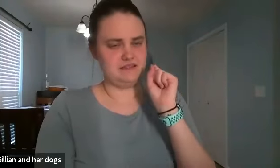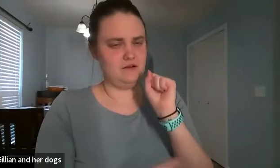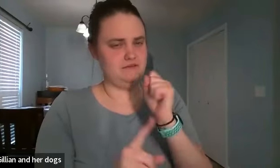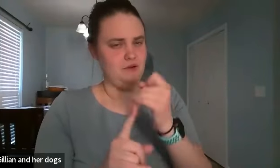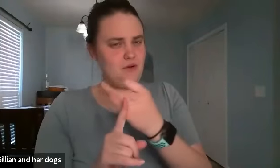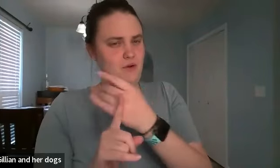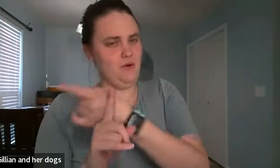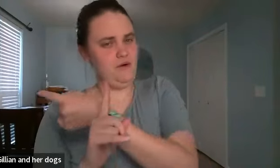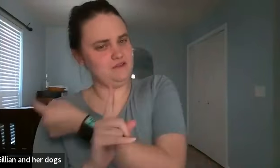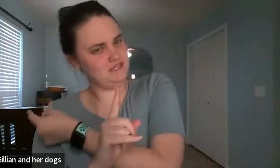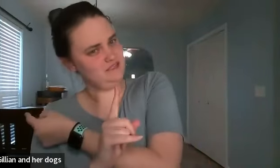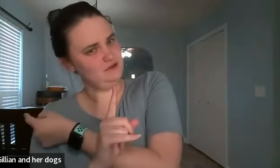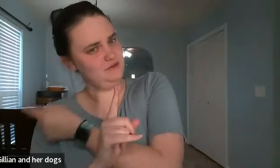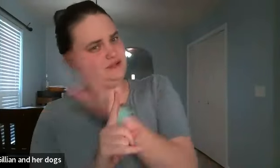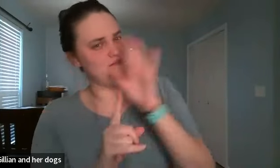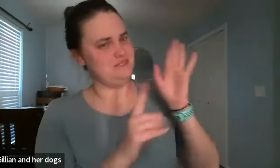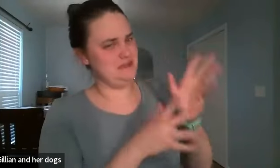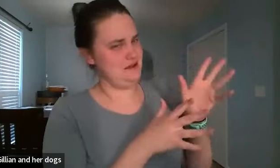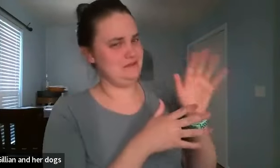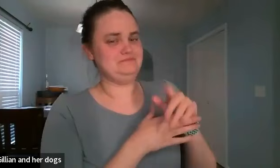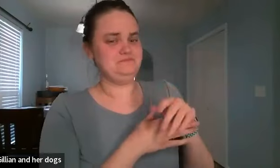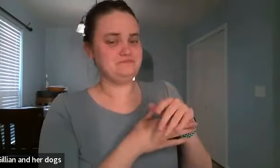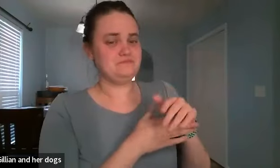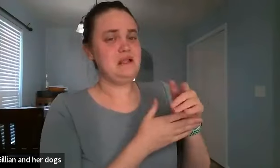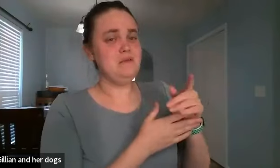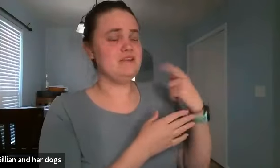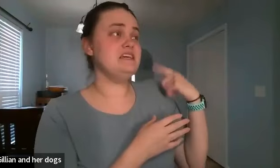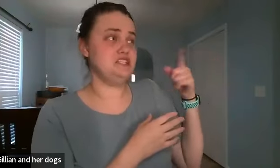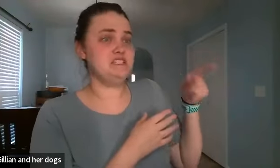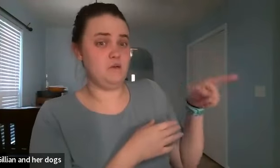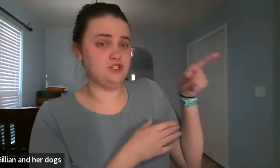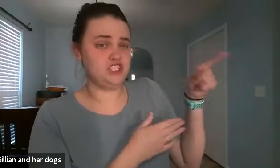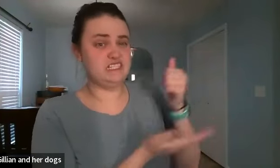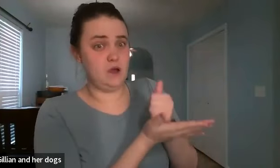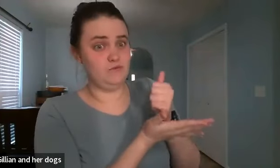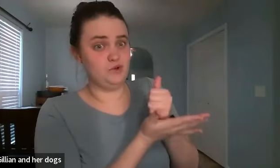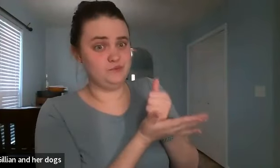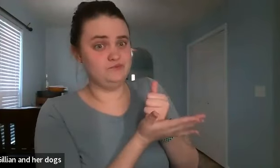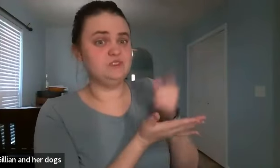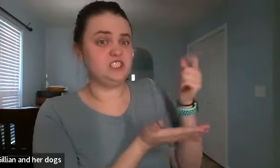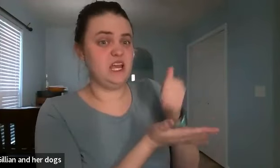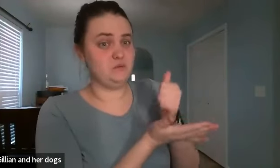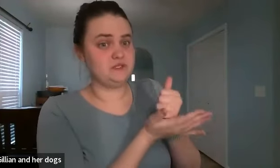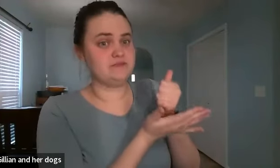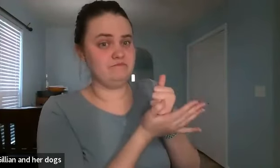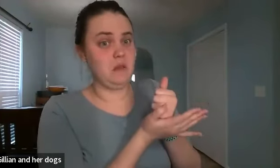I'll have to go on a whole other side story real quick. So I'm going to stay right here. Mind if I was saying she's helpful? She's helpful. She helps a